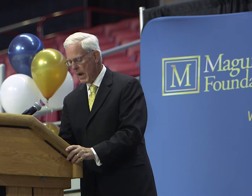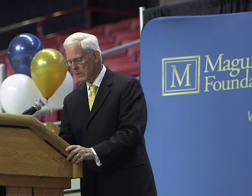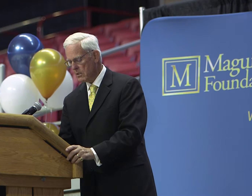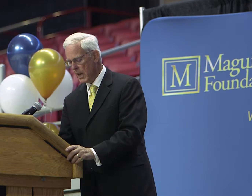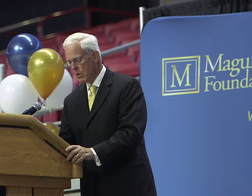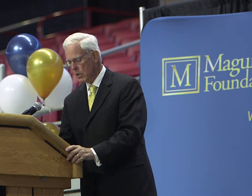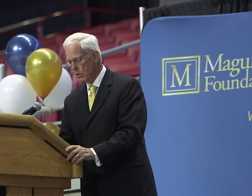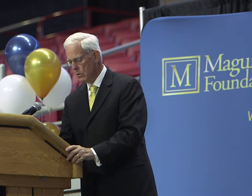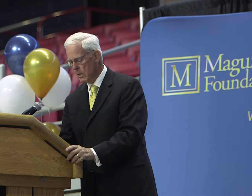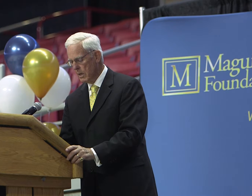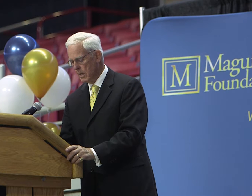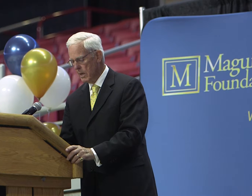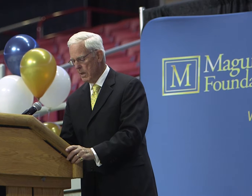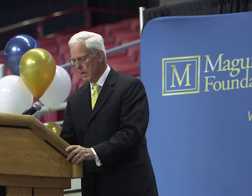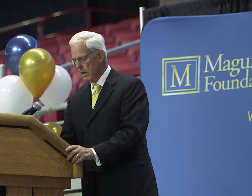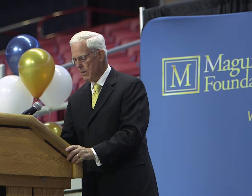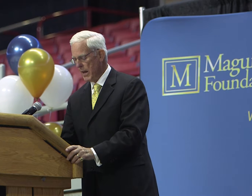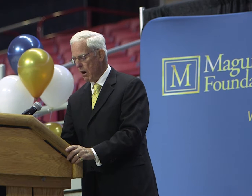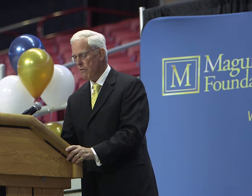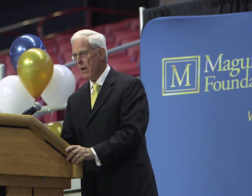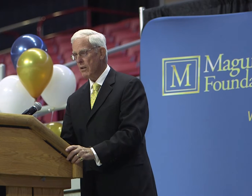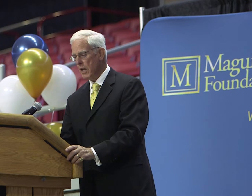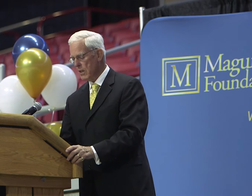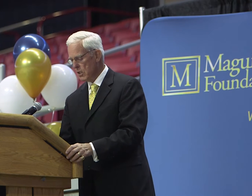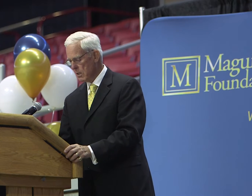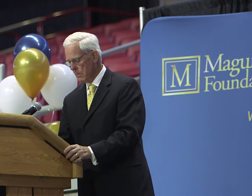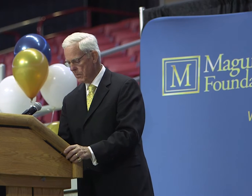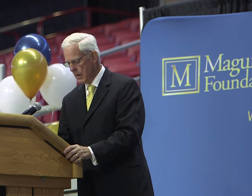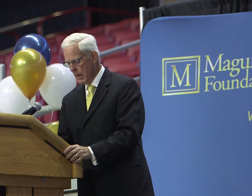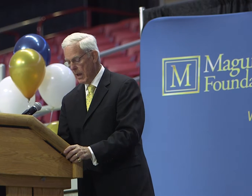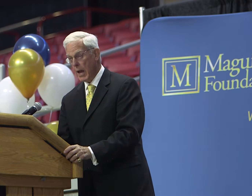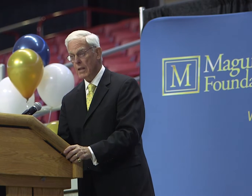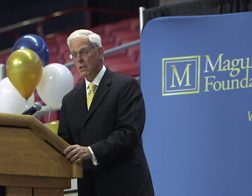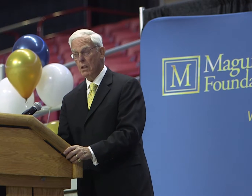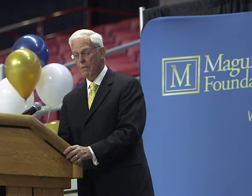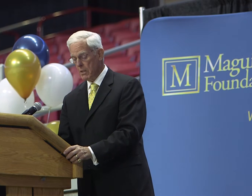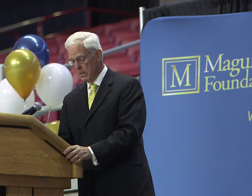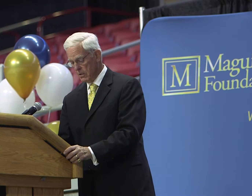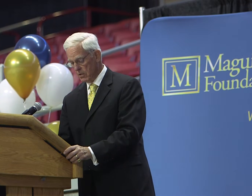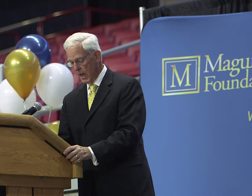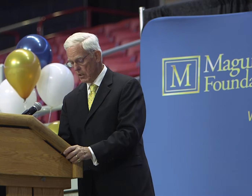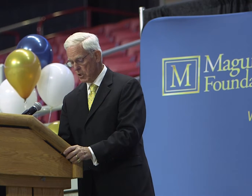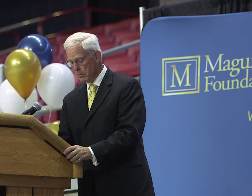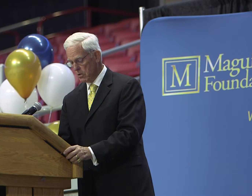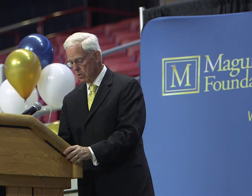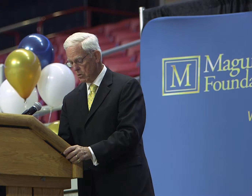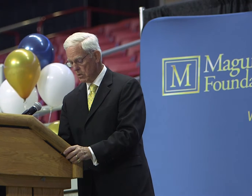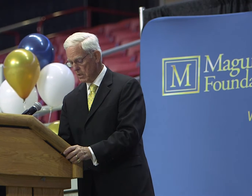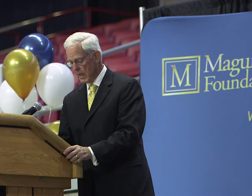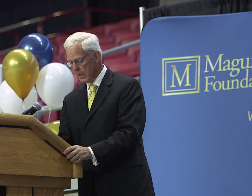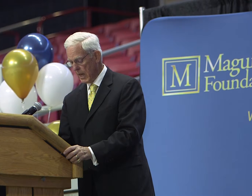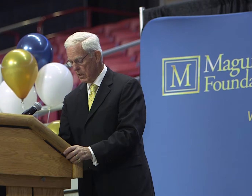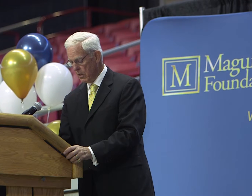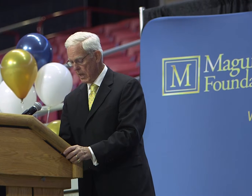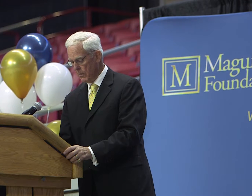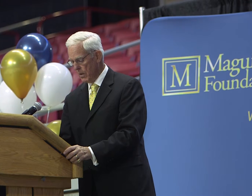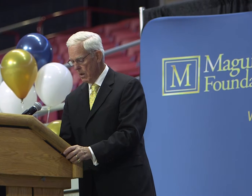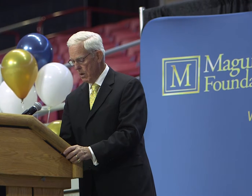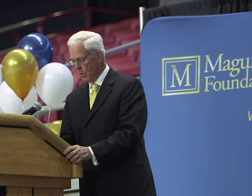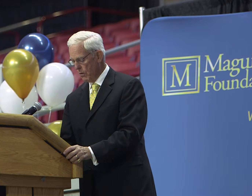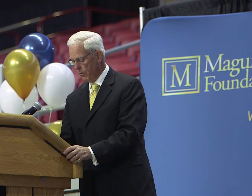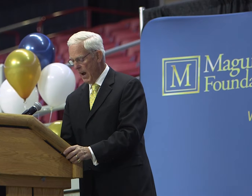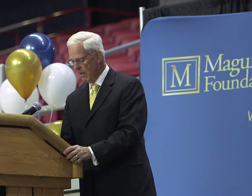I'm proud to tell you that our foundation has 11 scholarship students at